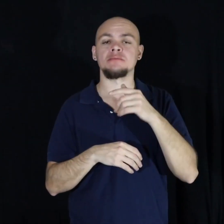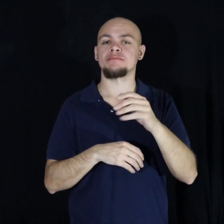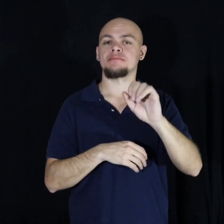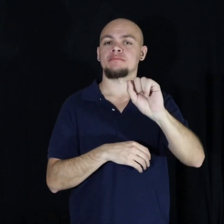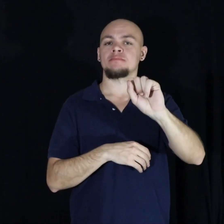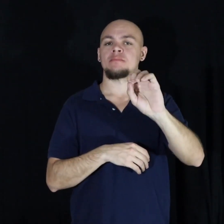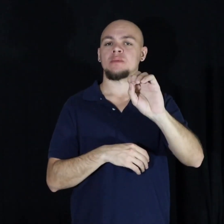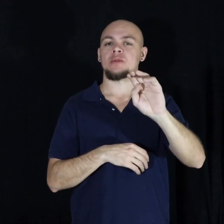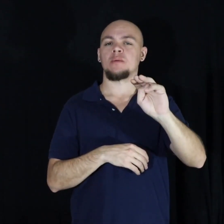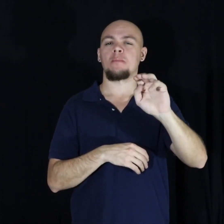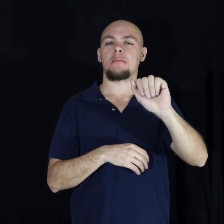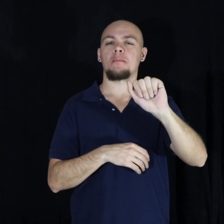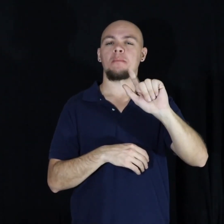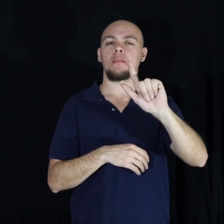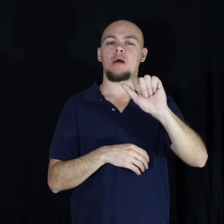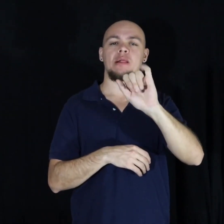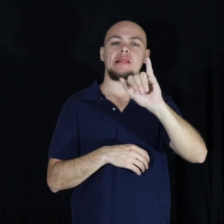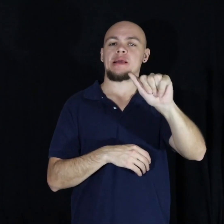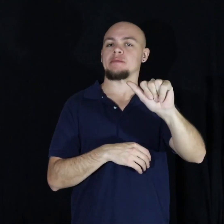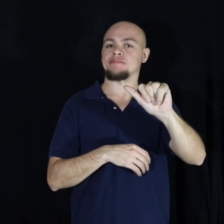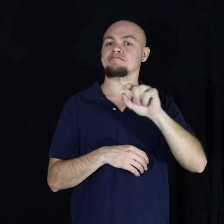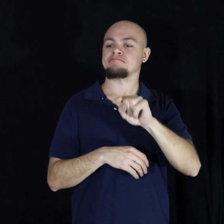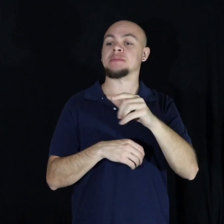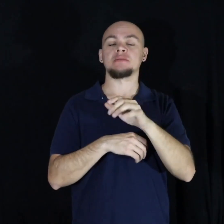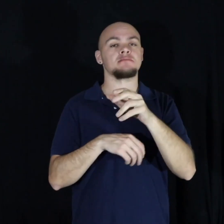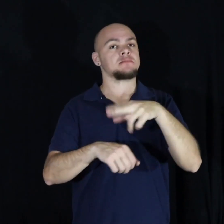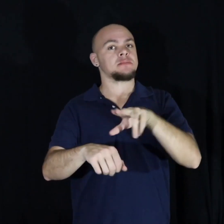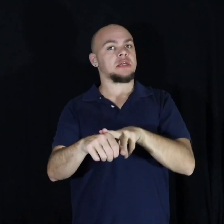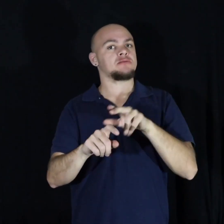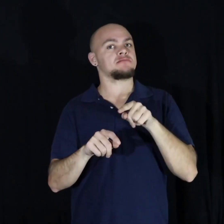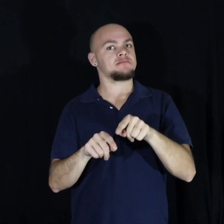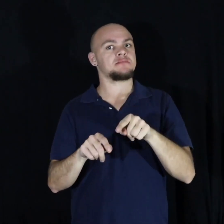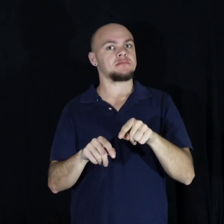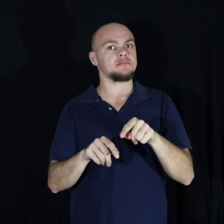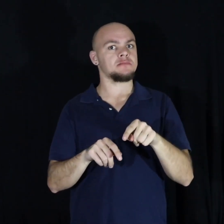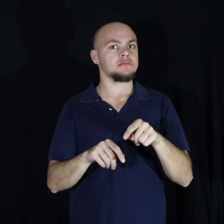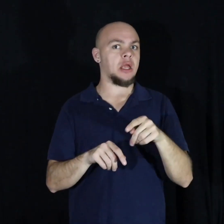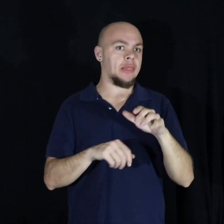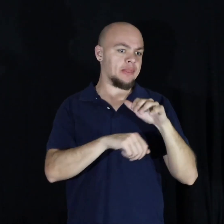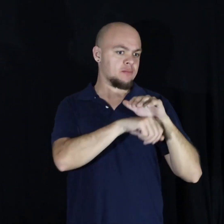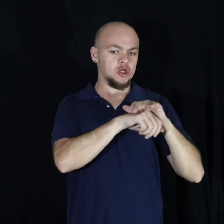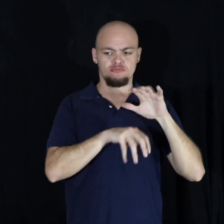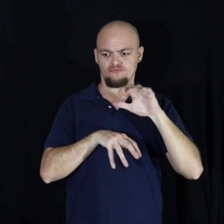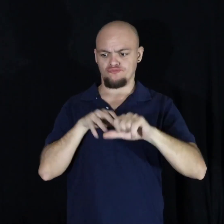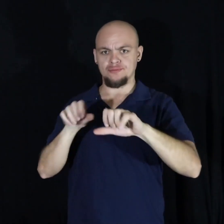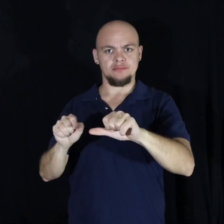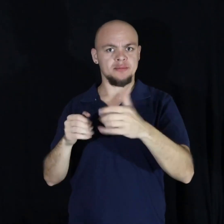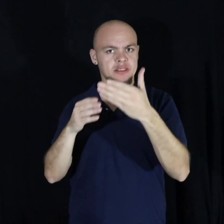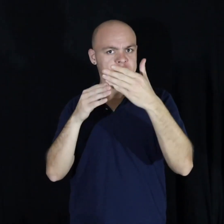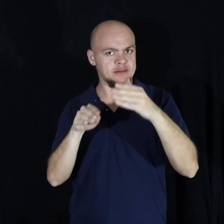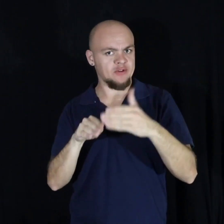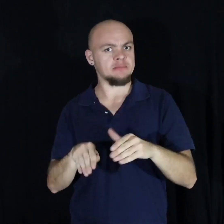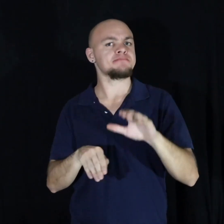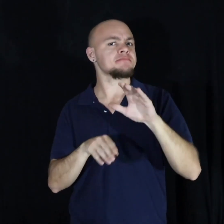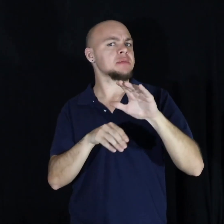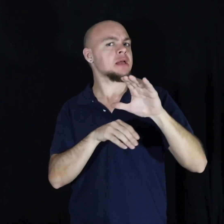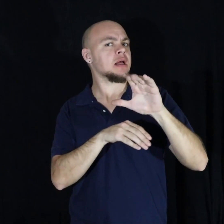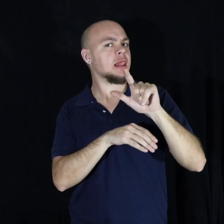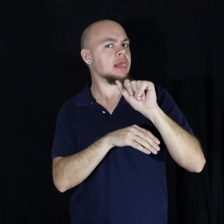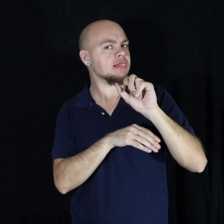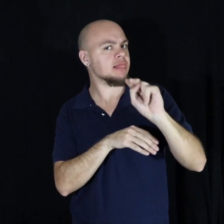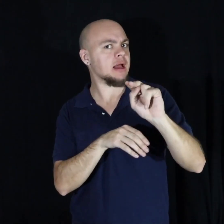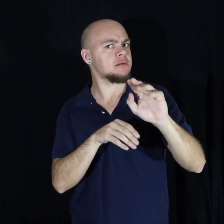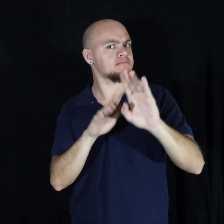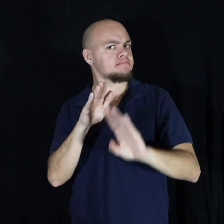Somalia. After the Somali nation was colonized by the British, they were split into clan-based zones.